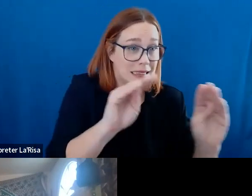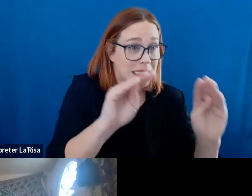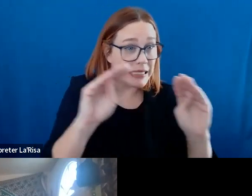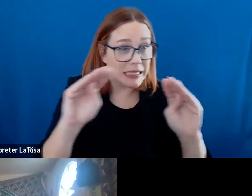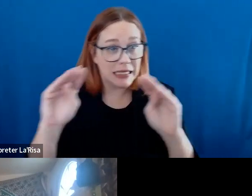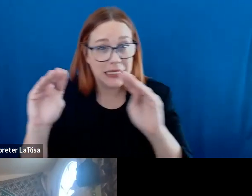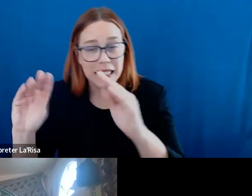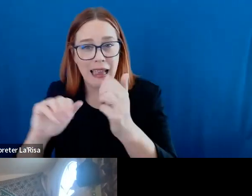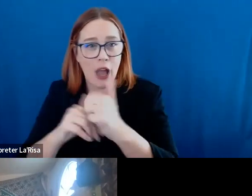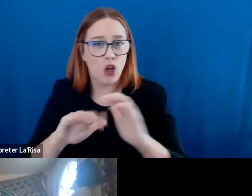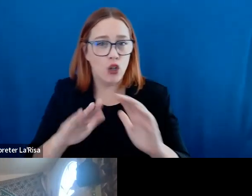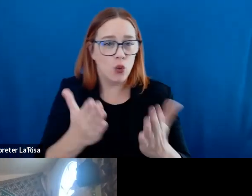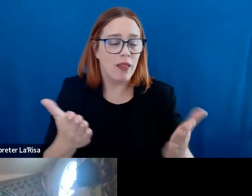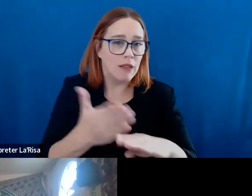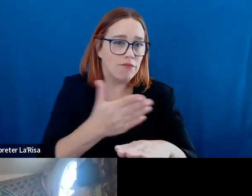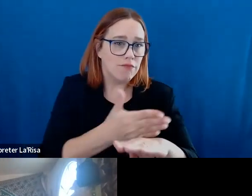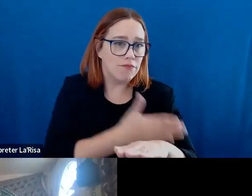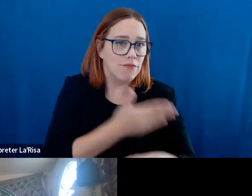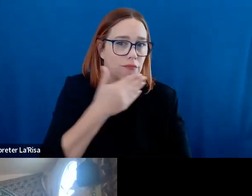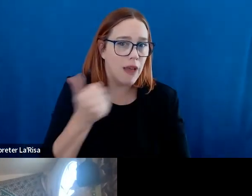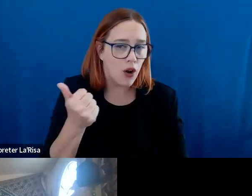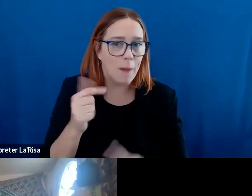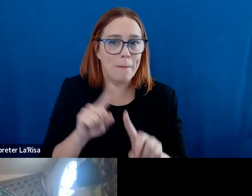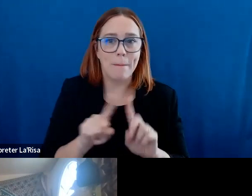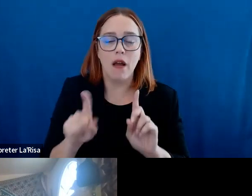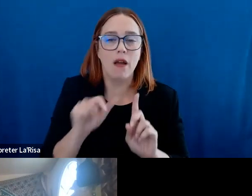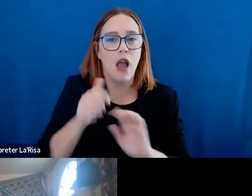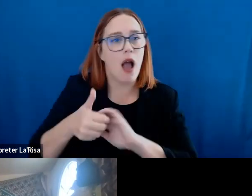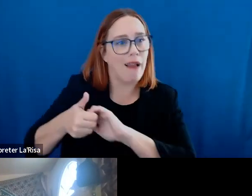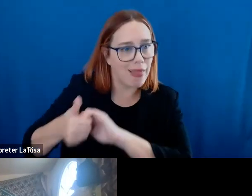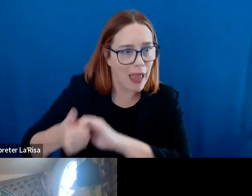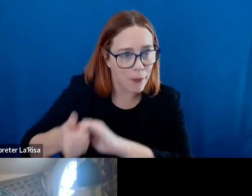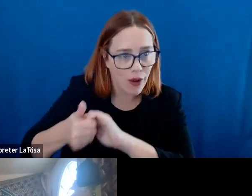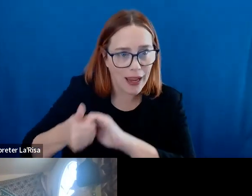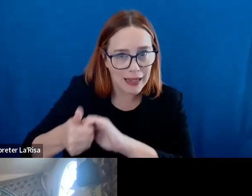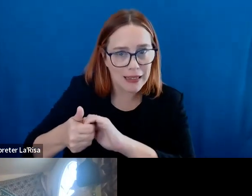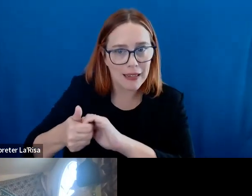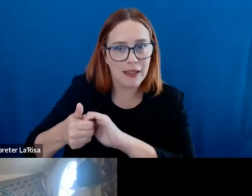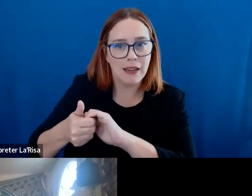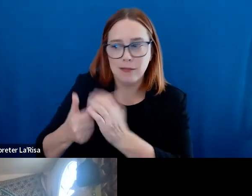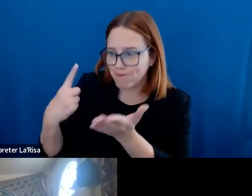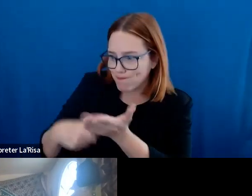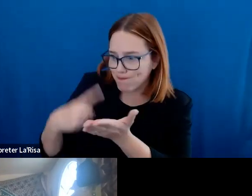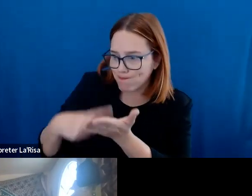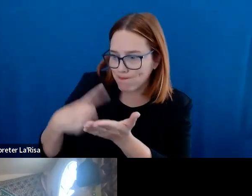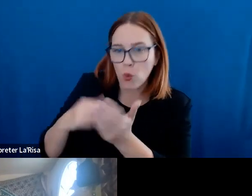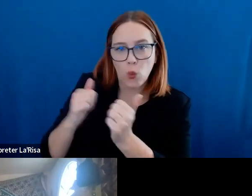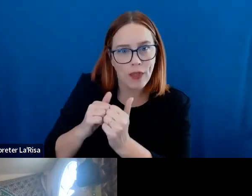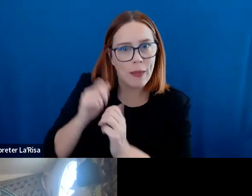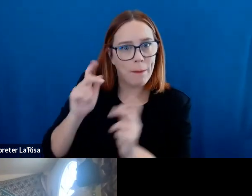best, do things best, but not collaborate and not build with people with disabilities.